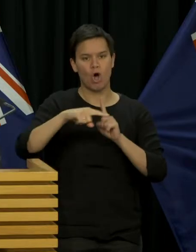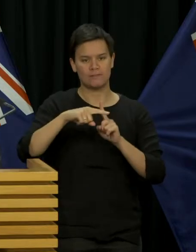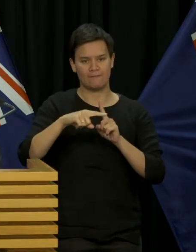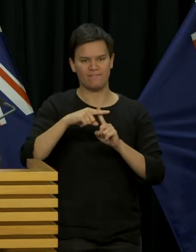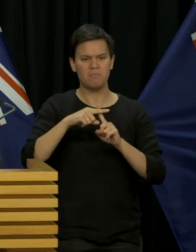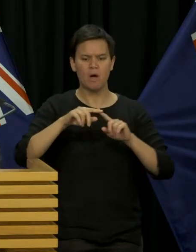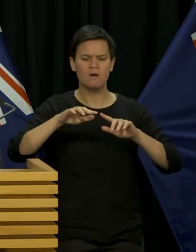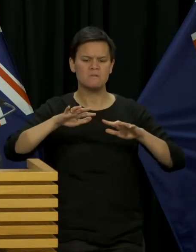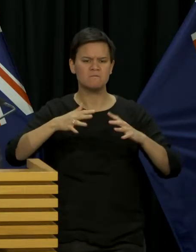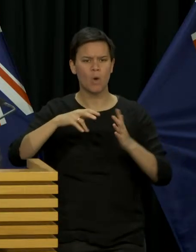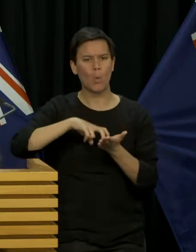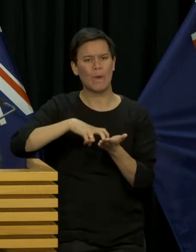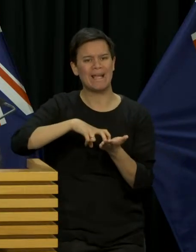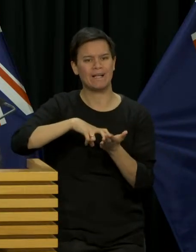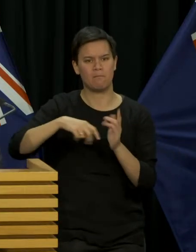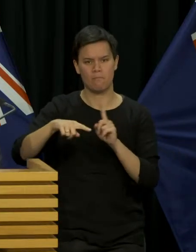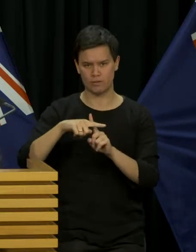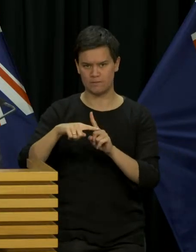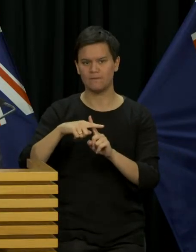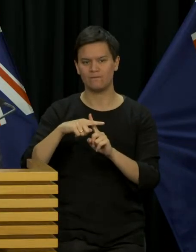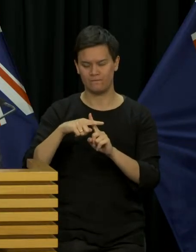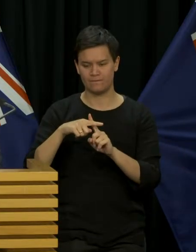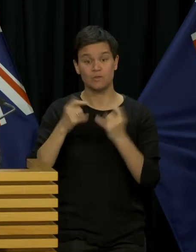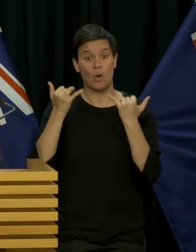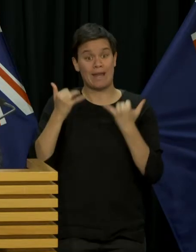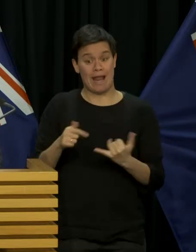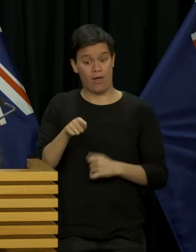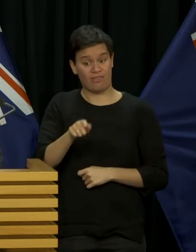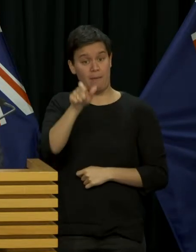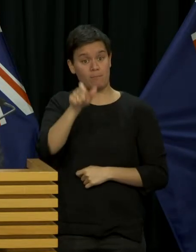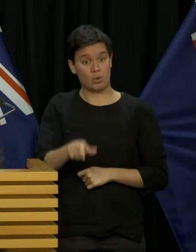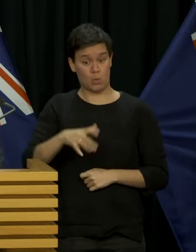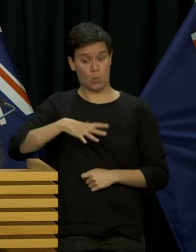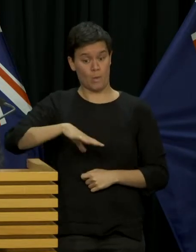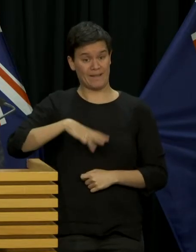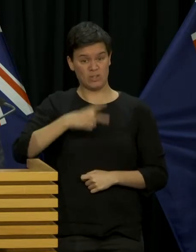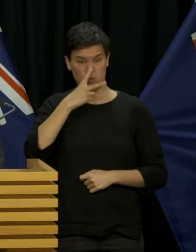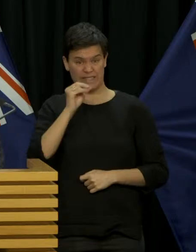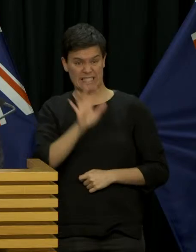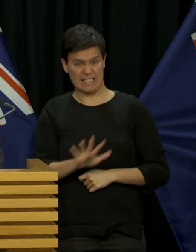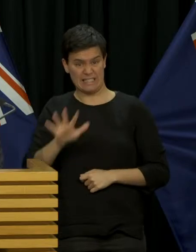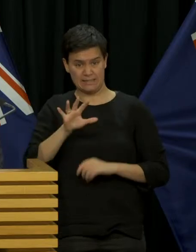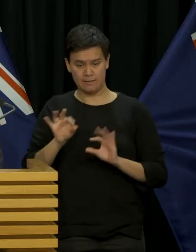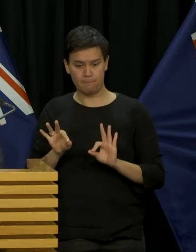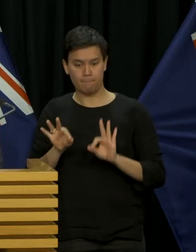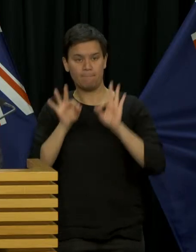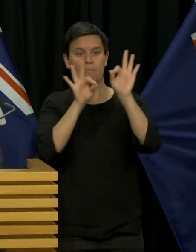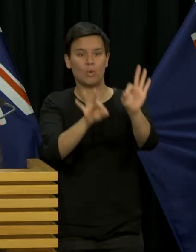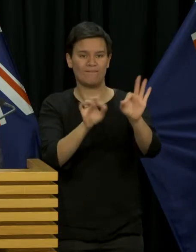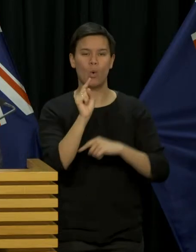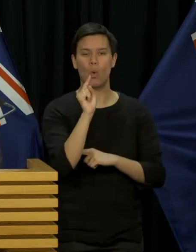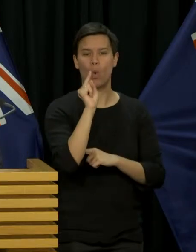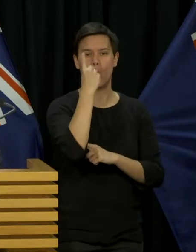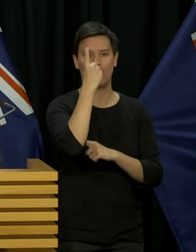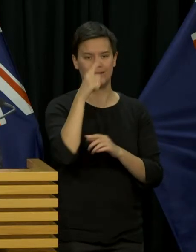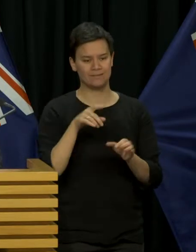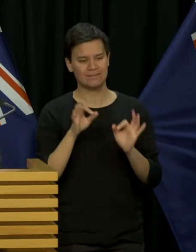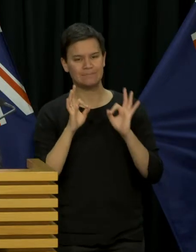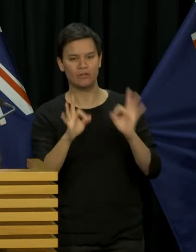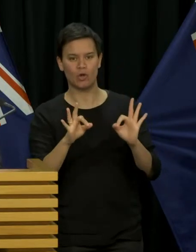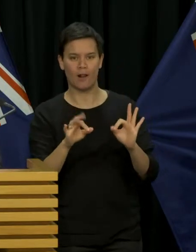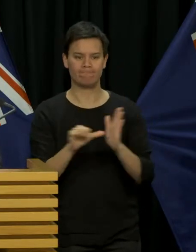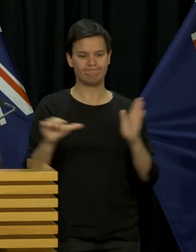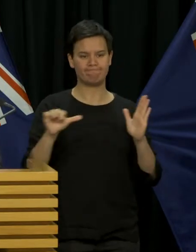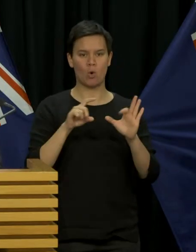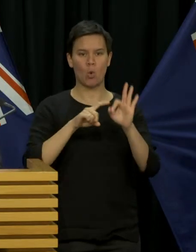transferred to the quarantine facility in Auckland. Again, this case reinforces the rationale behind our approach of testing people